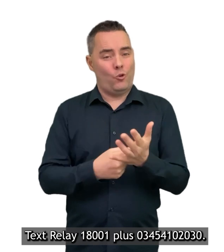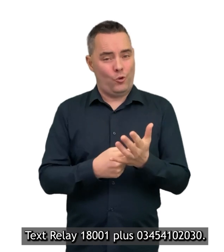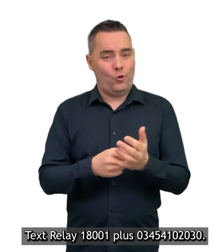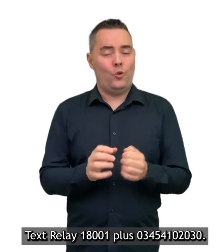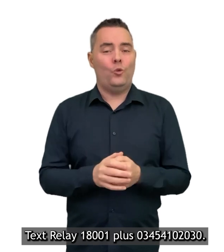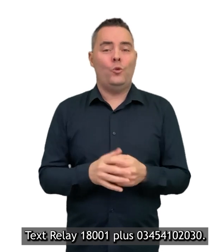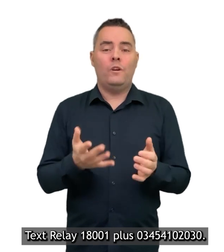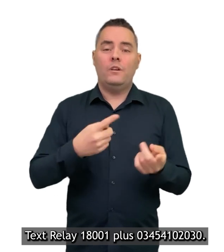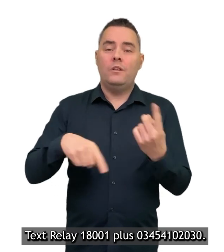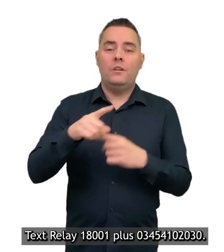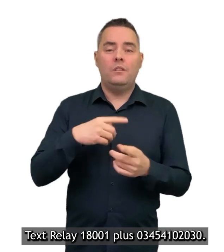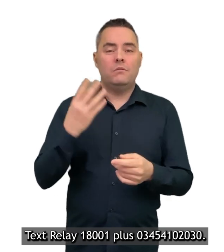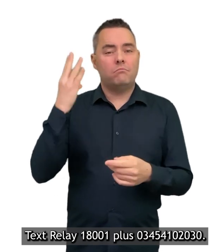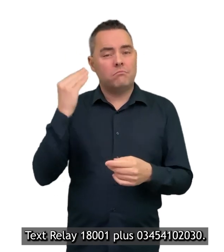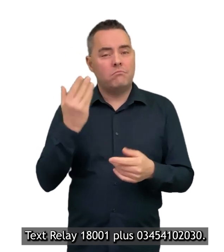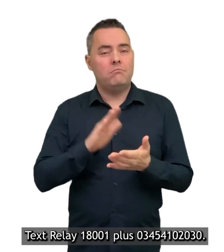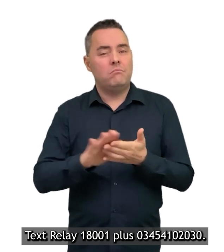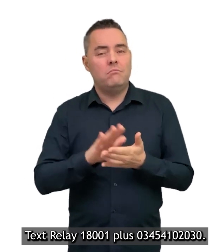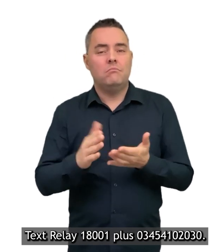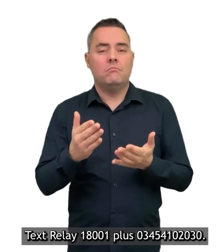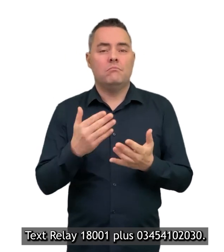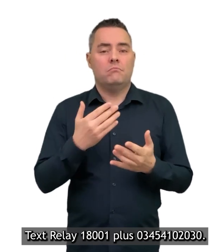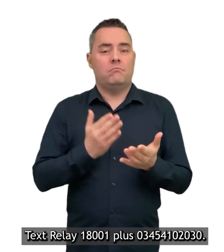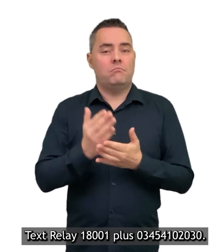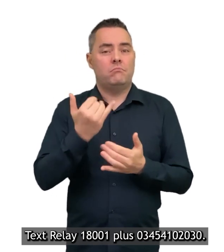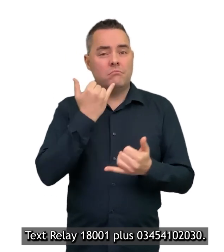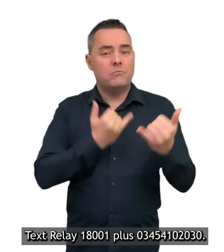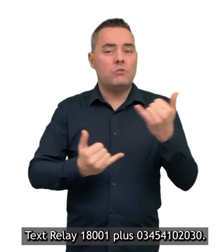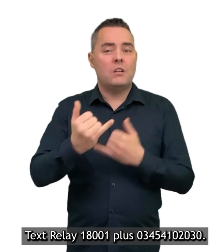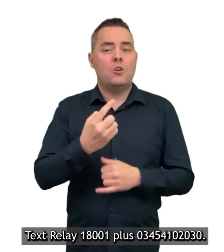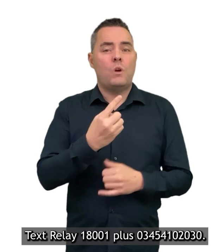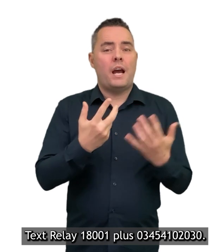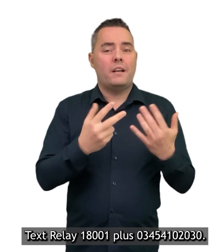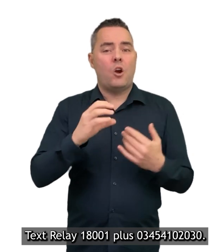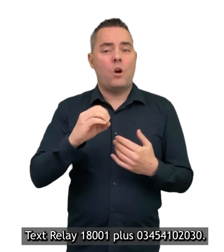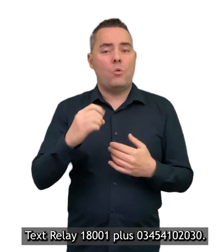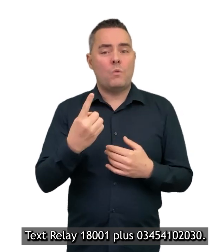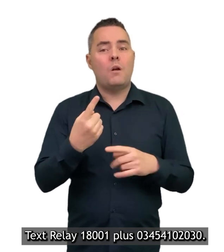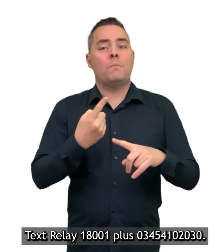18001 plus 0345 410